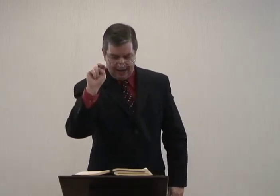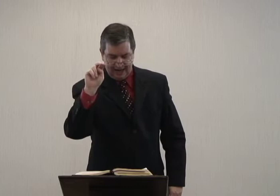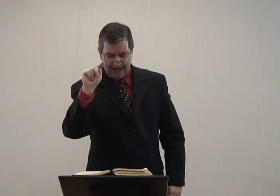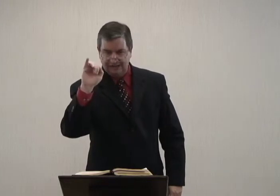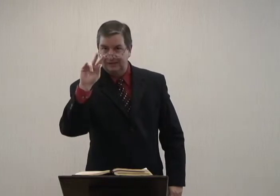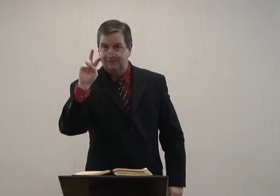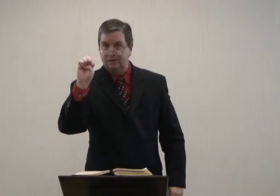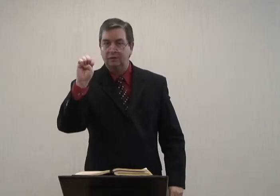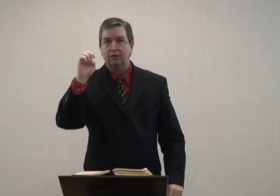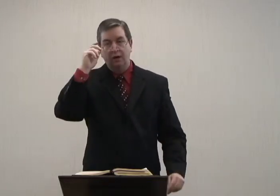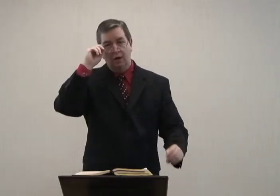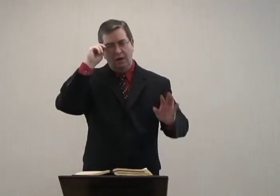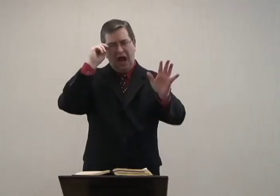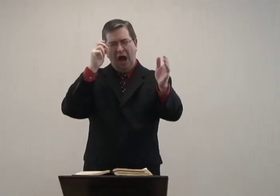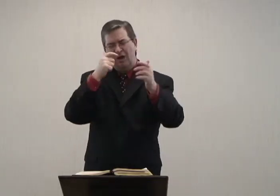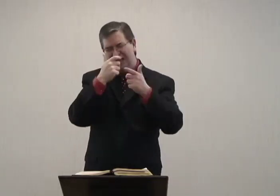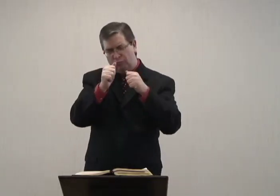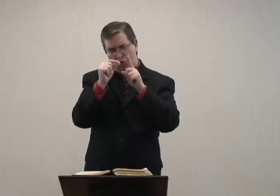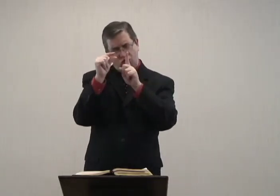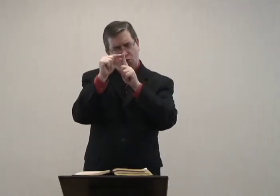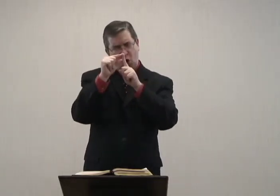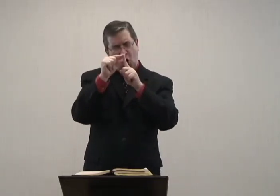For all the people were very attentive to hear him.